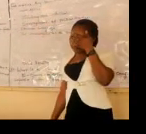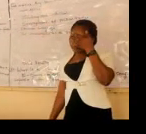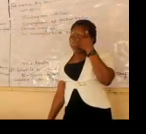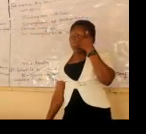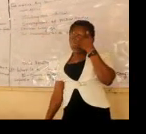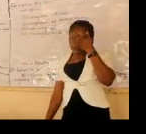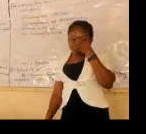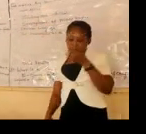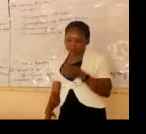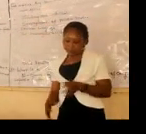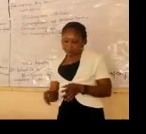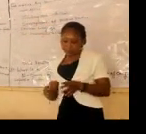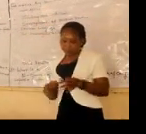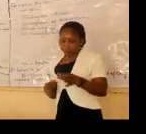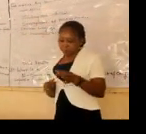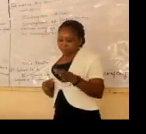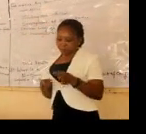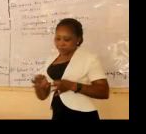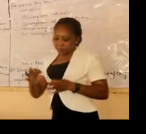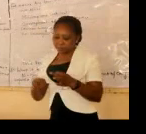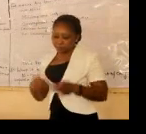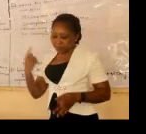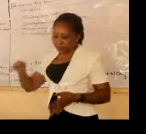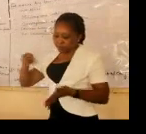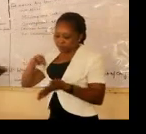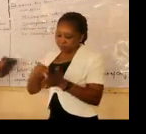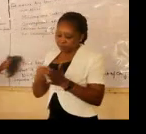of conflict. This one is SS3 work.